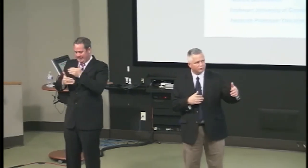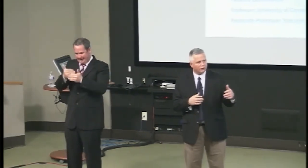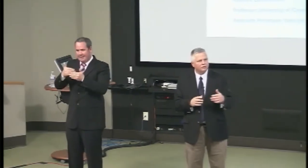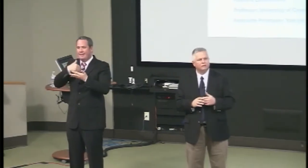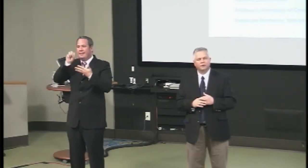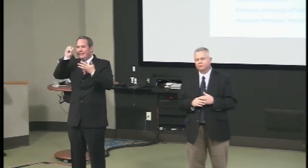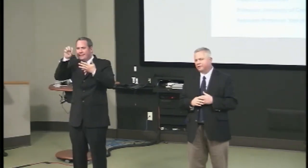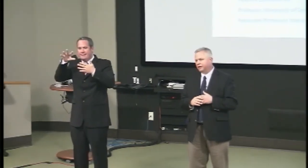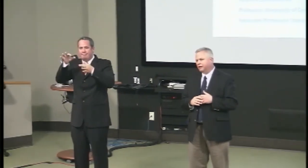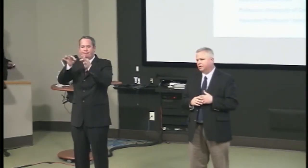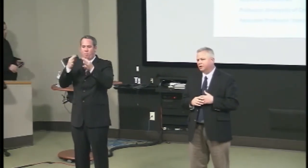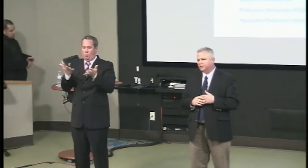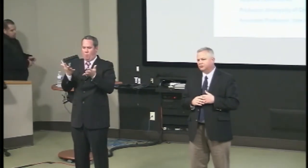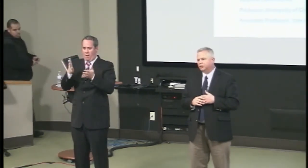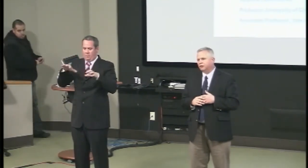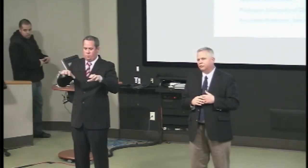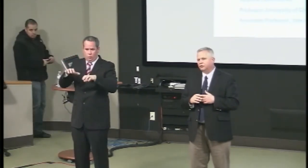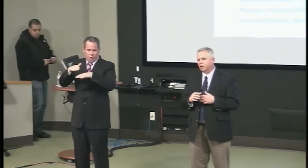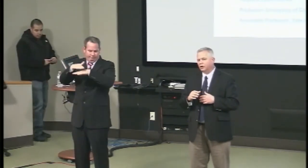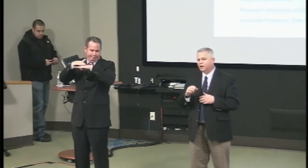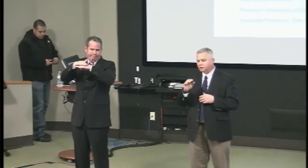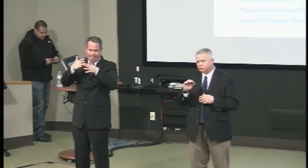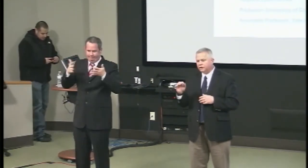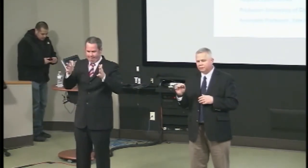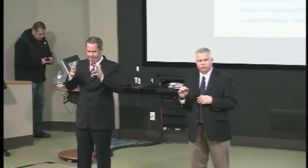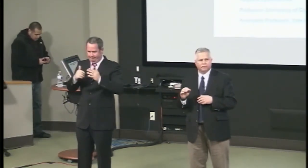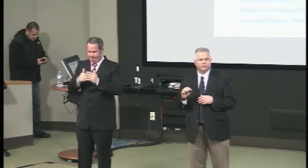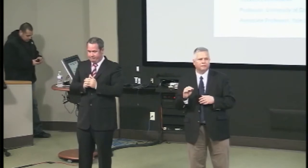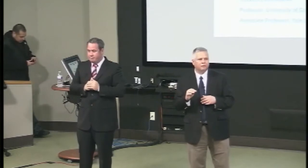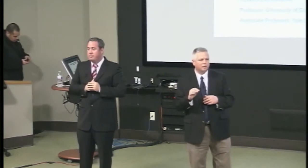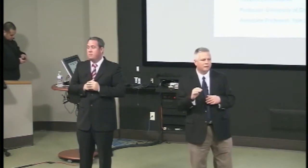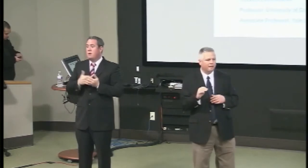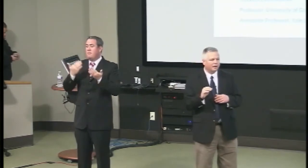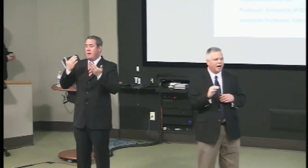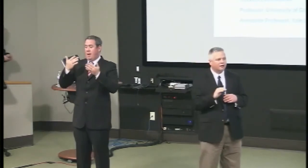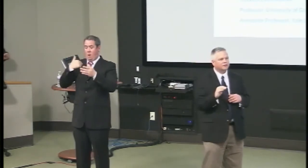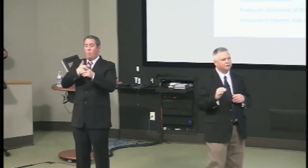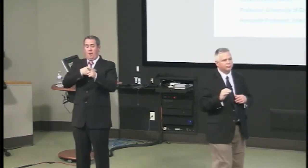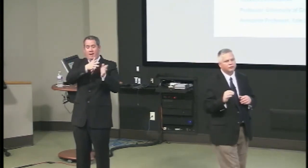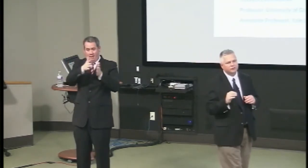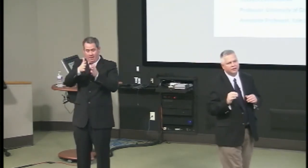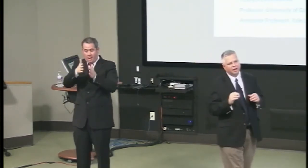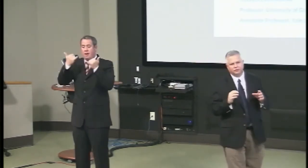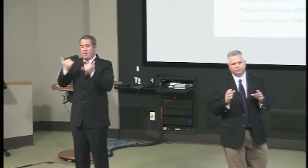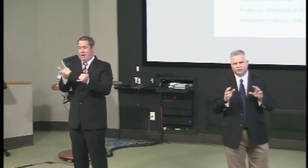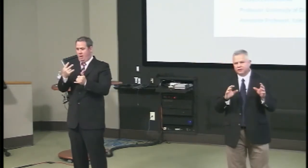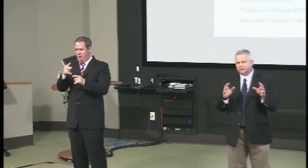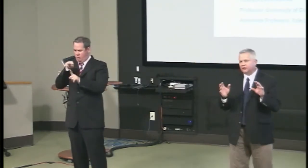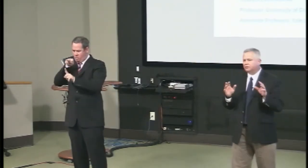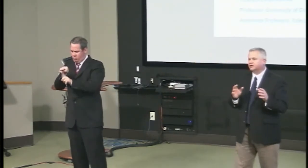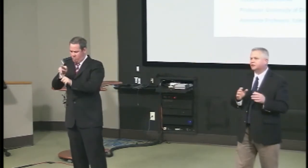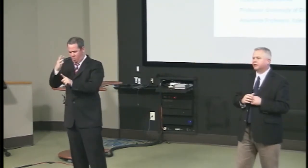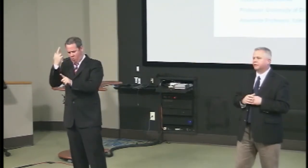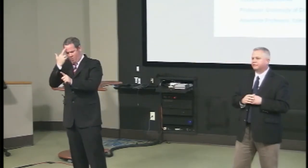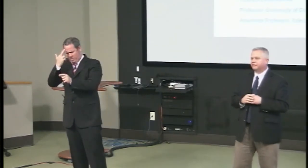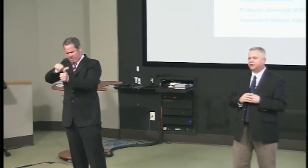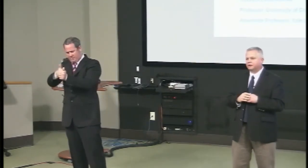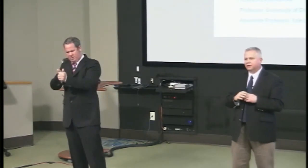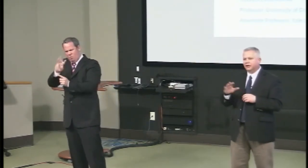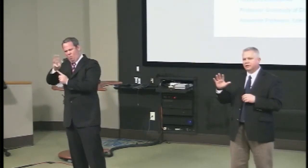try to talk a little bit about that as we go through the talk. So it's really important for cognitive neuroscience, which is this